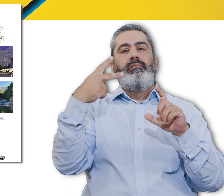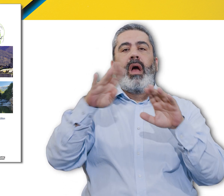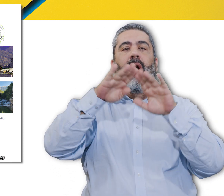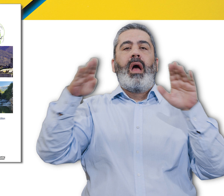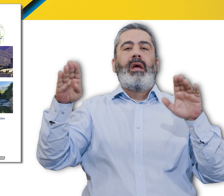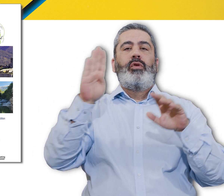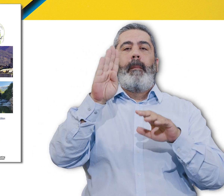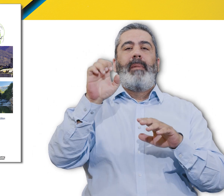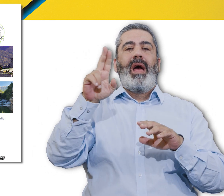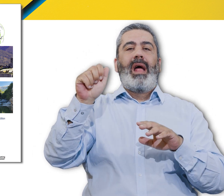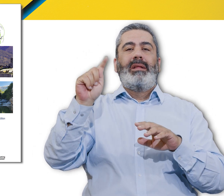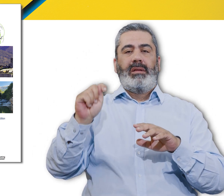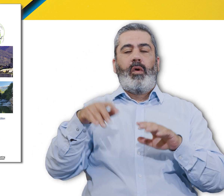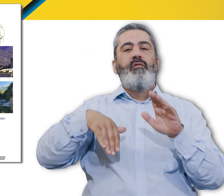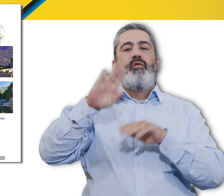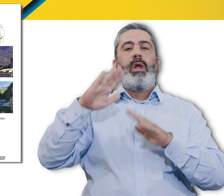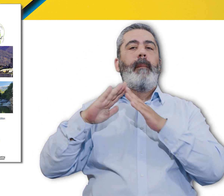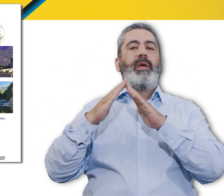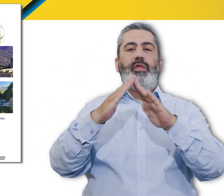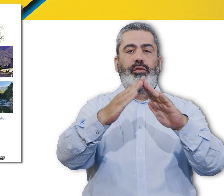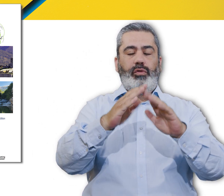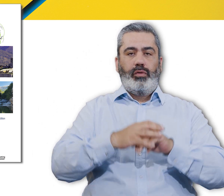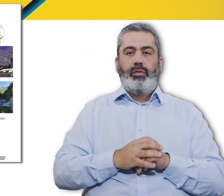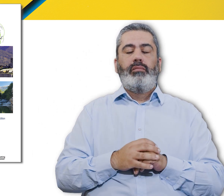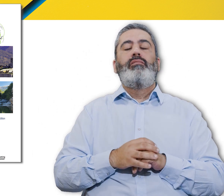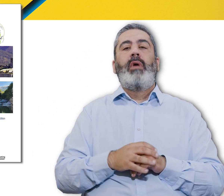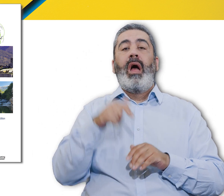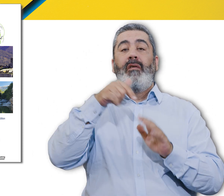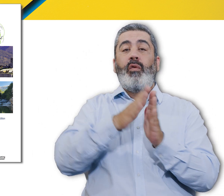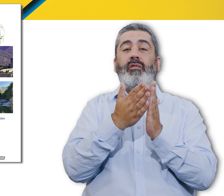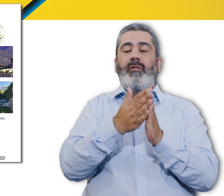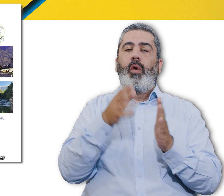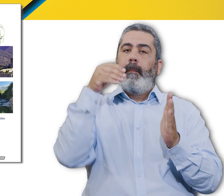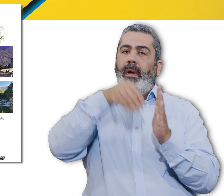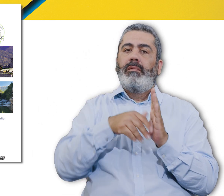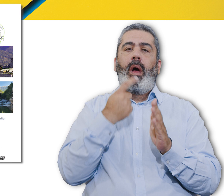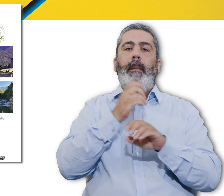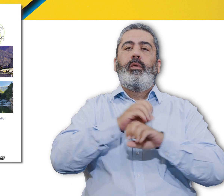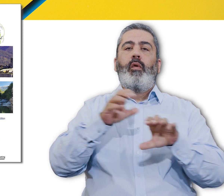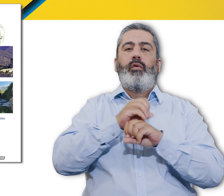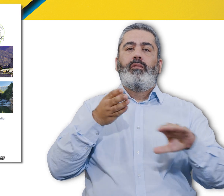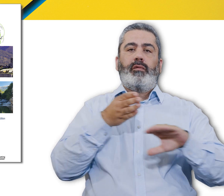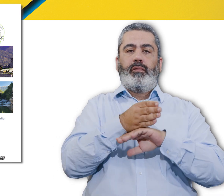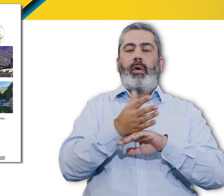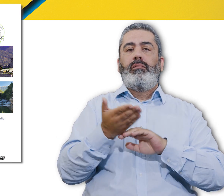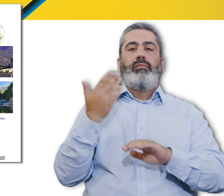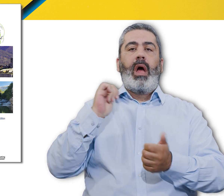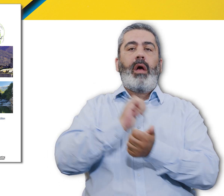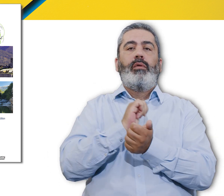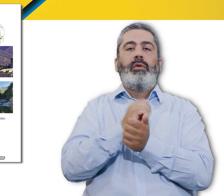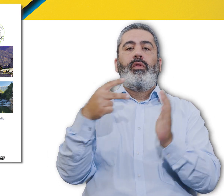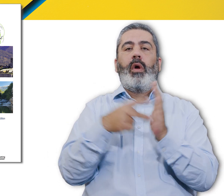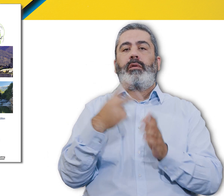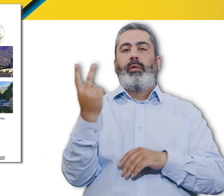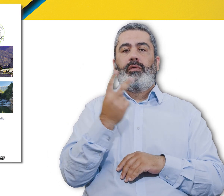Pindos Park. Document, Tourist Guide with Accessibility Information, 2022 edition. Visit Northern